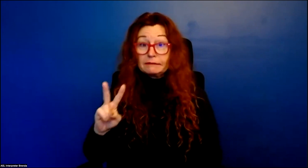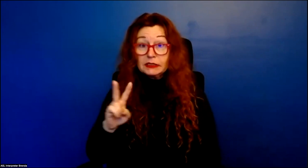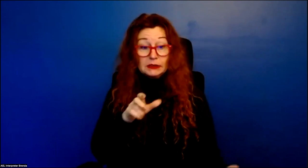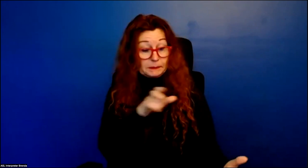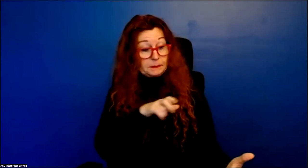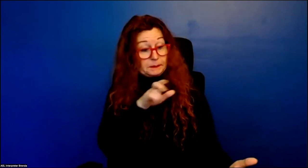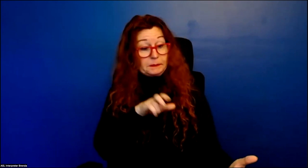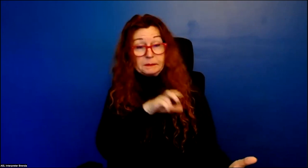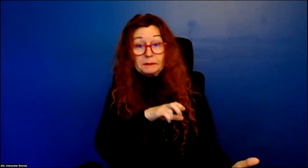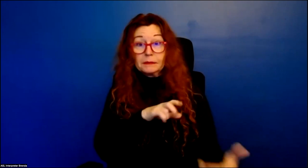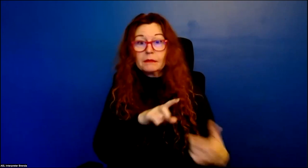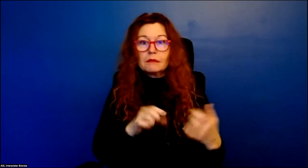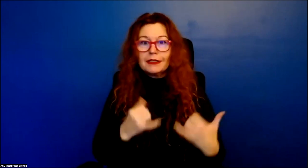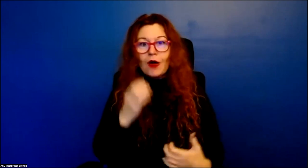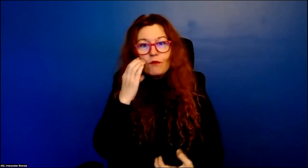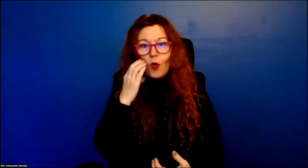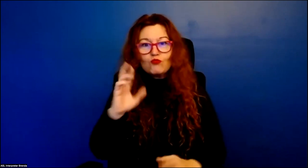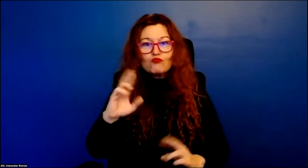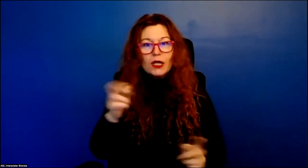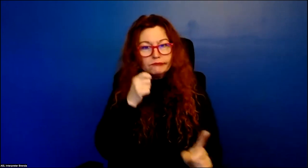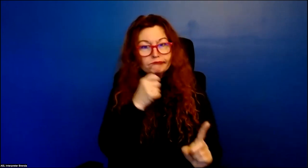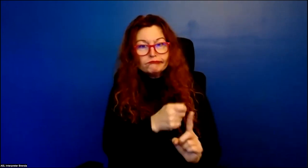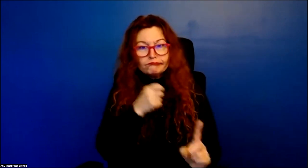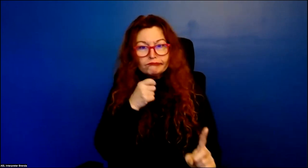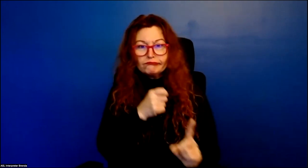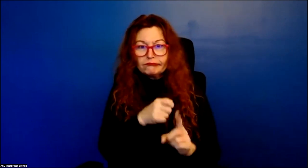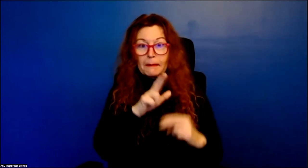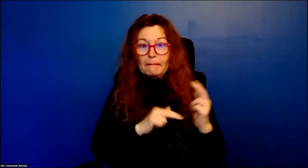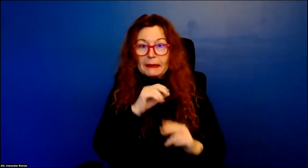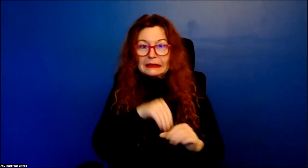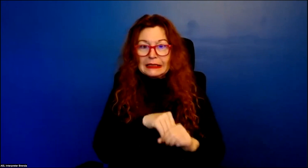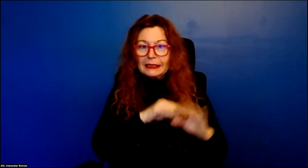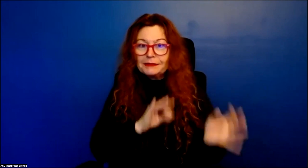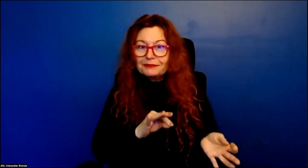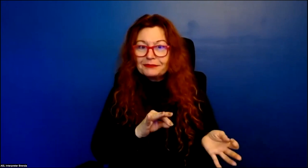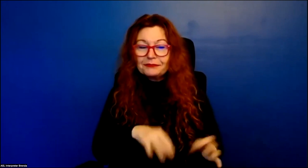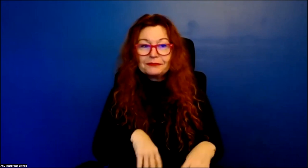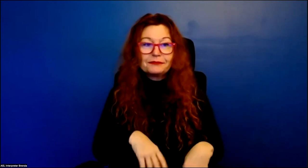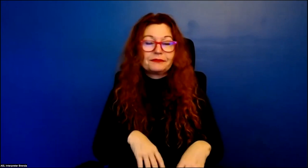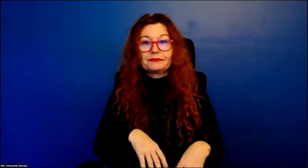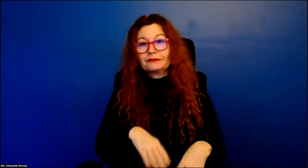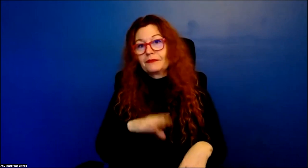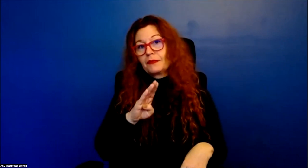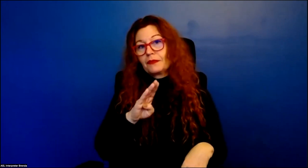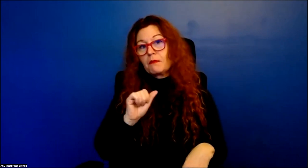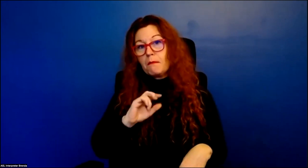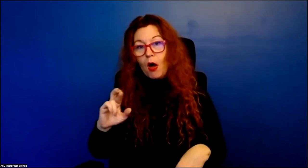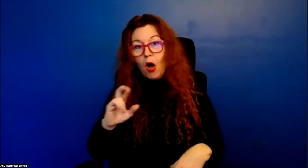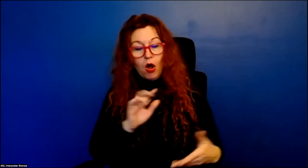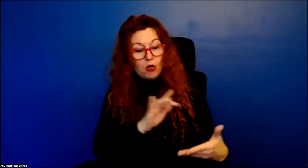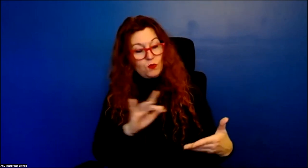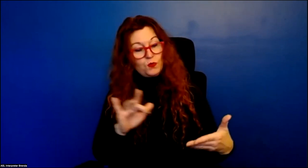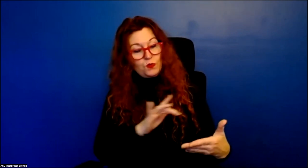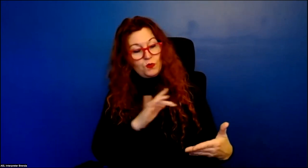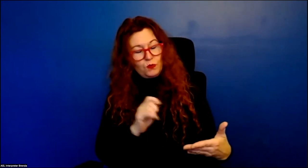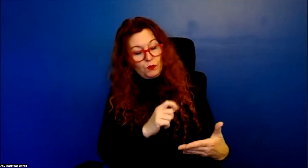like you can do that on your phone nowadays. You can even go as easy as like a little bar magnifier to just place on,